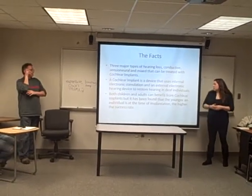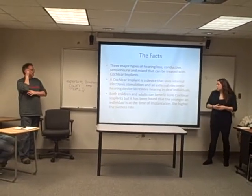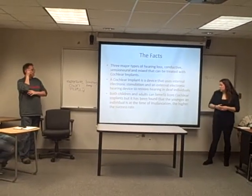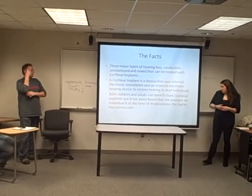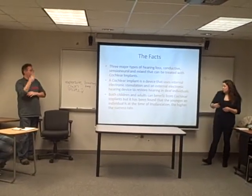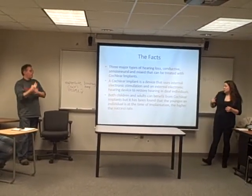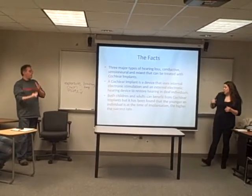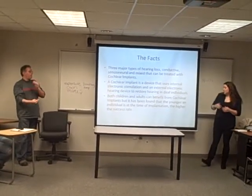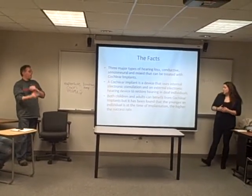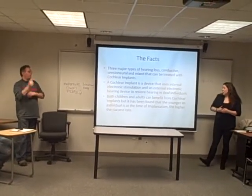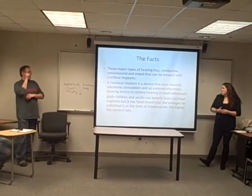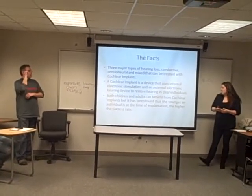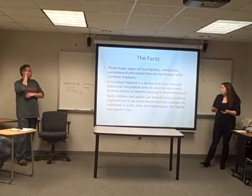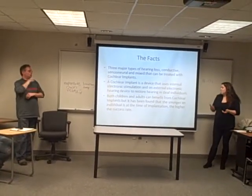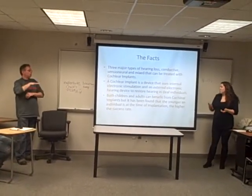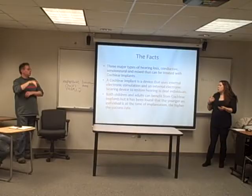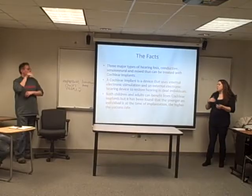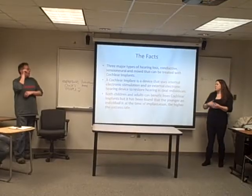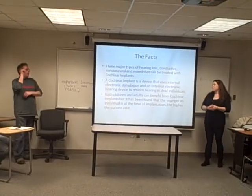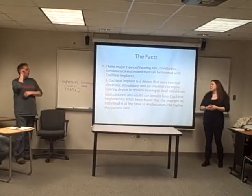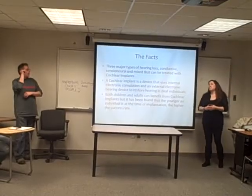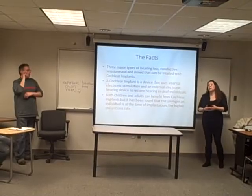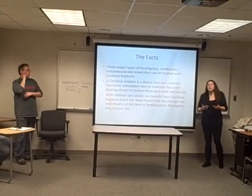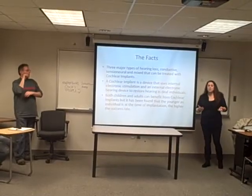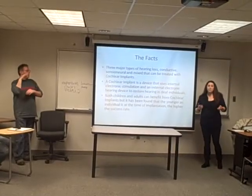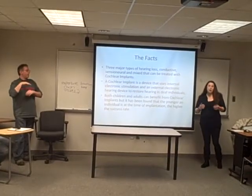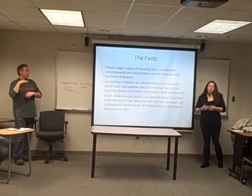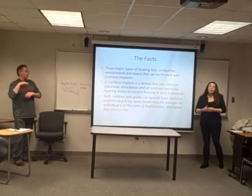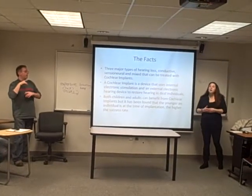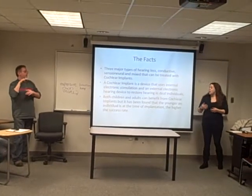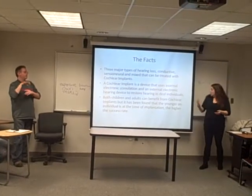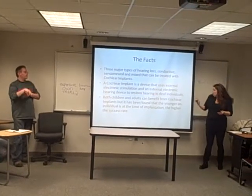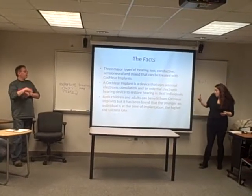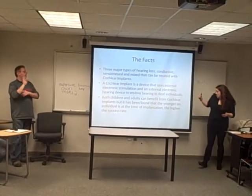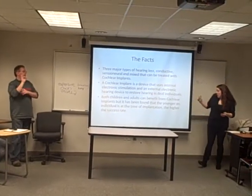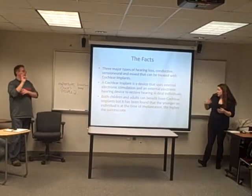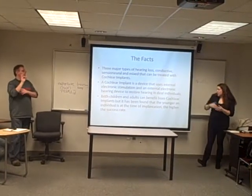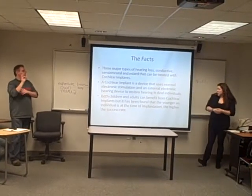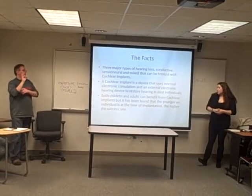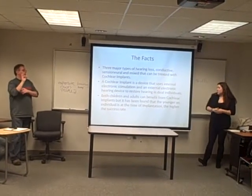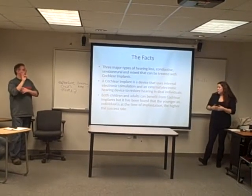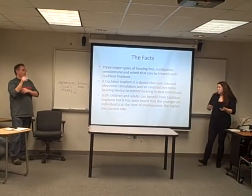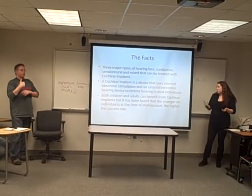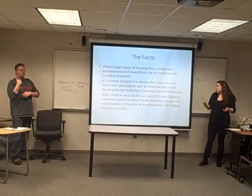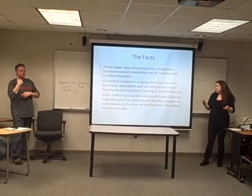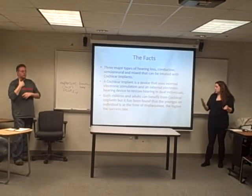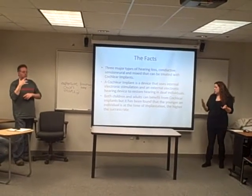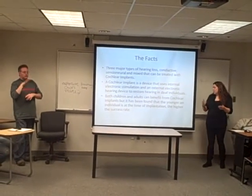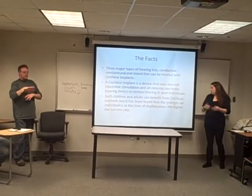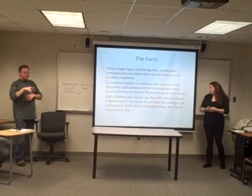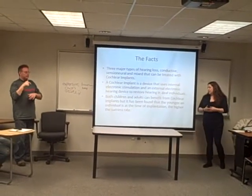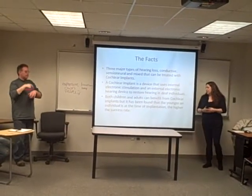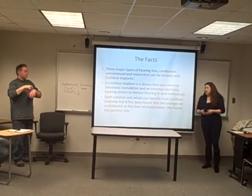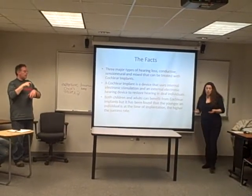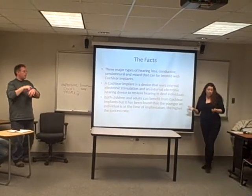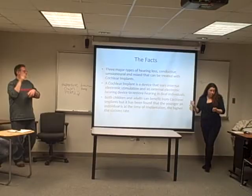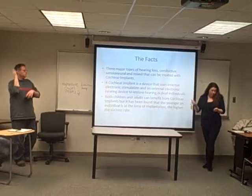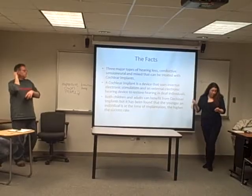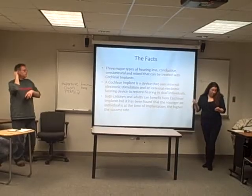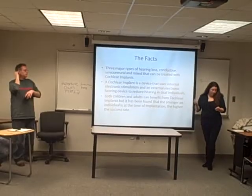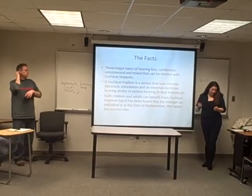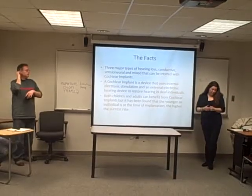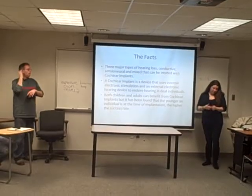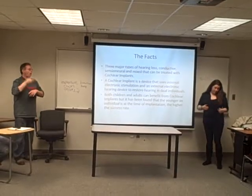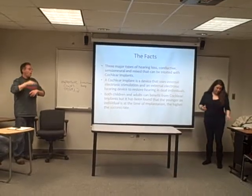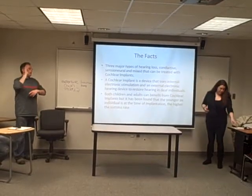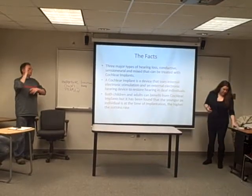both children and adults can benefit from cochlear implants, but it has been found that the younger an individual is at the time of implantation, the